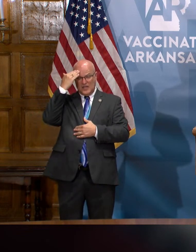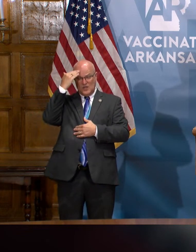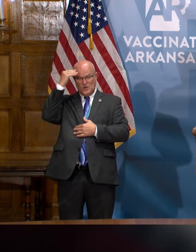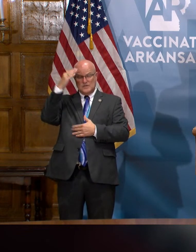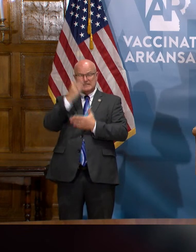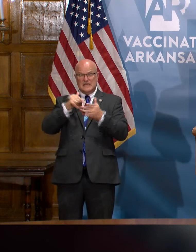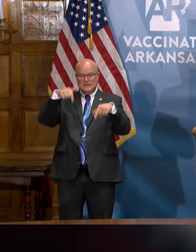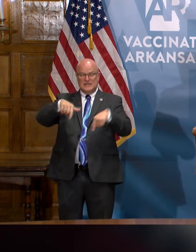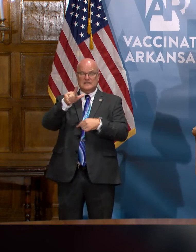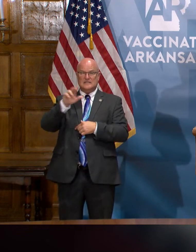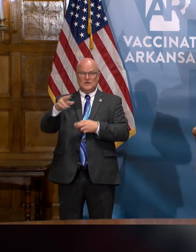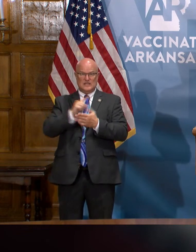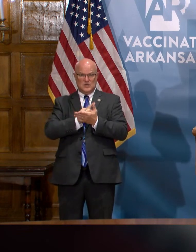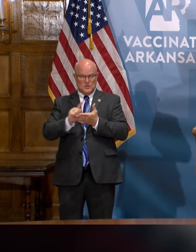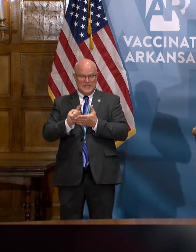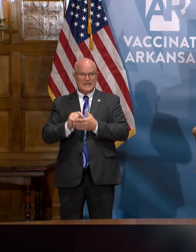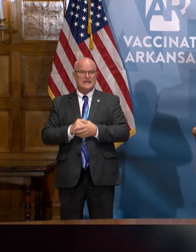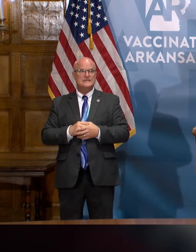a week.